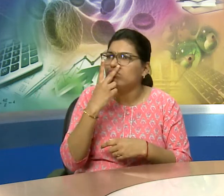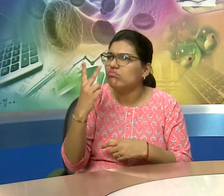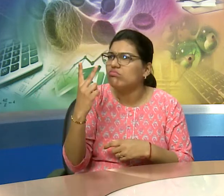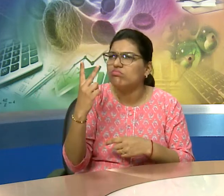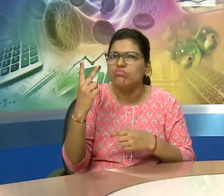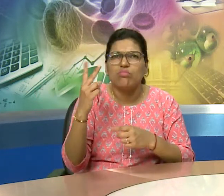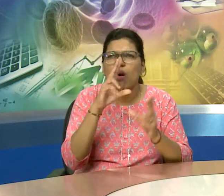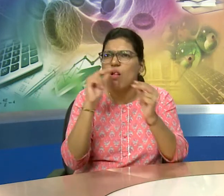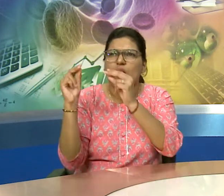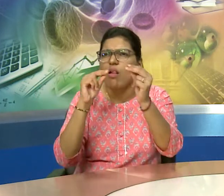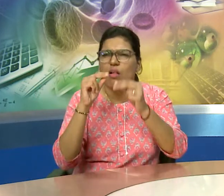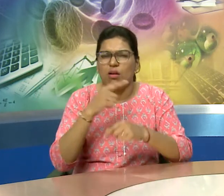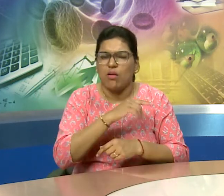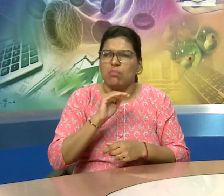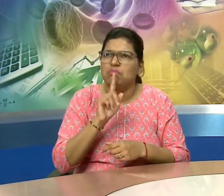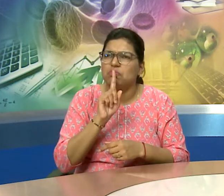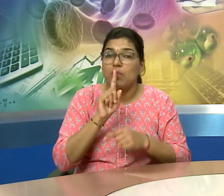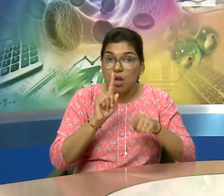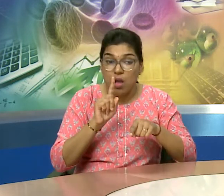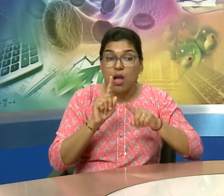but the poet's father,